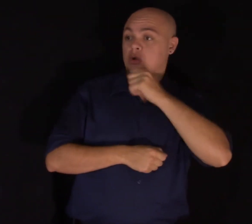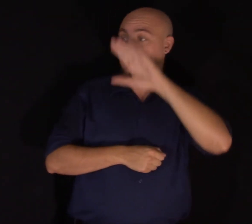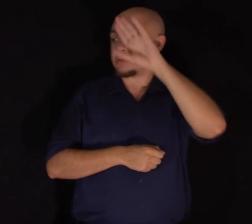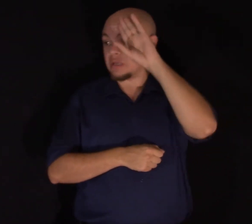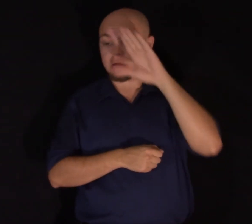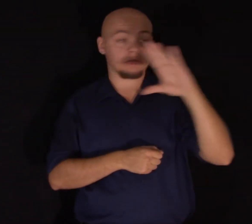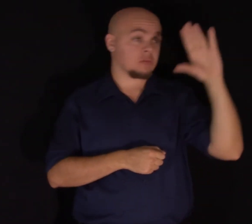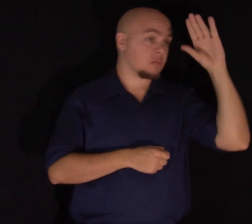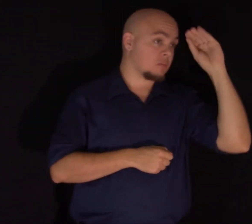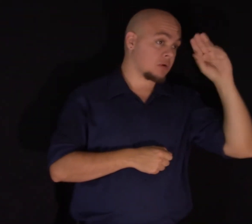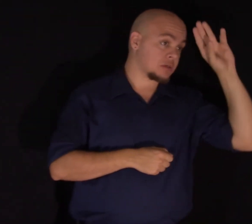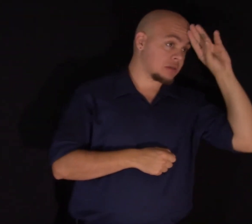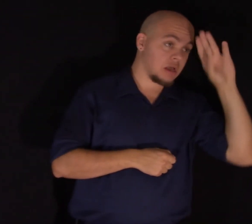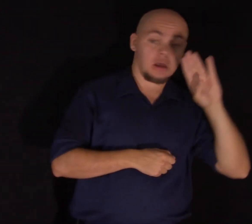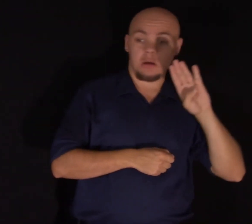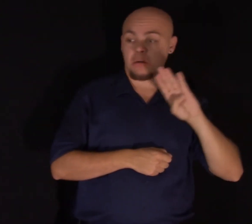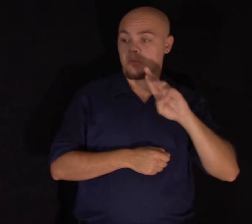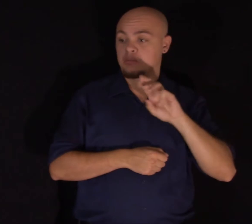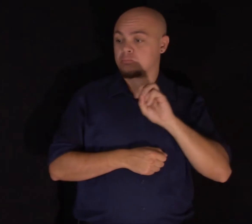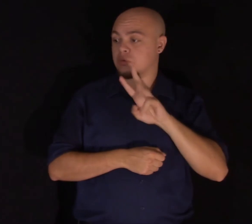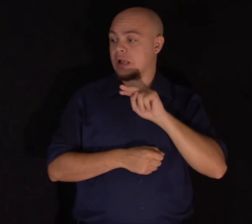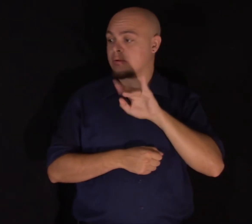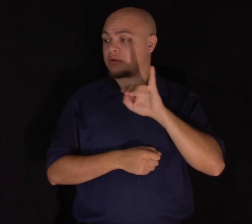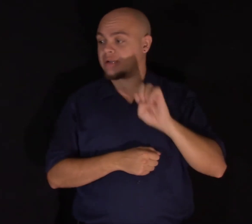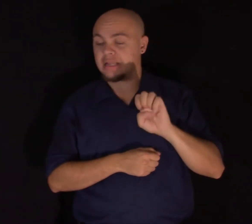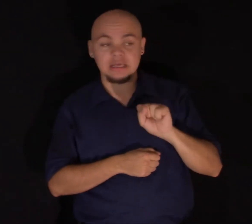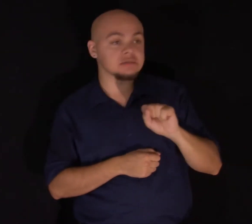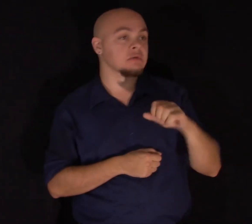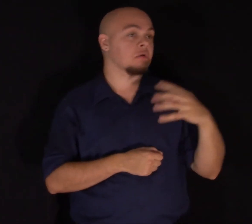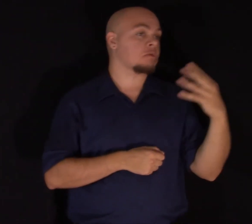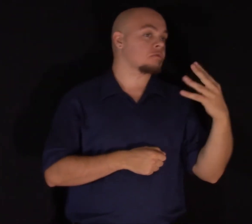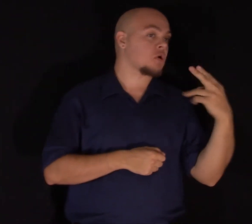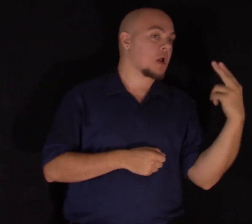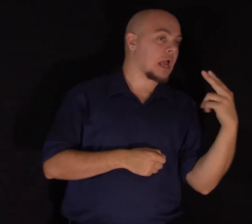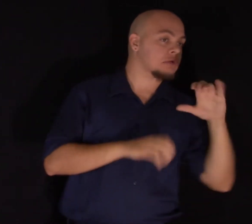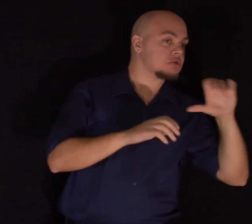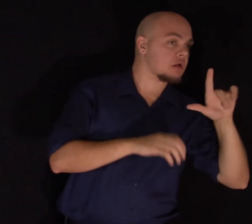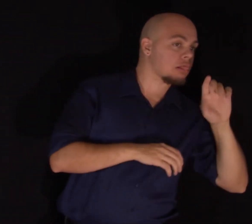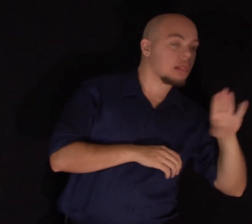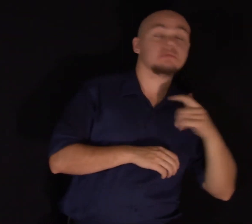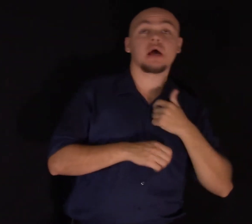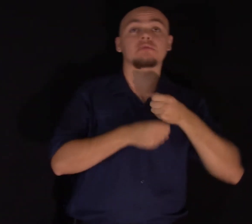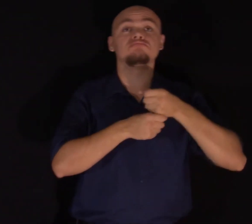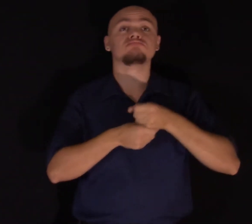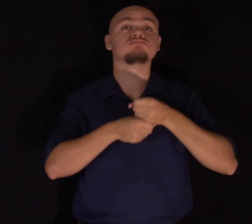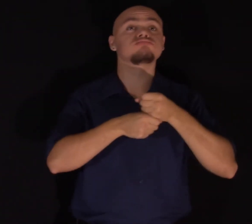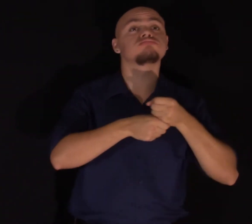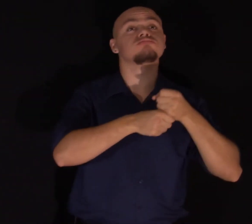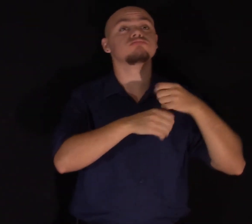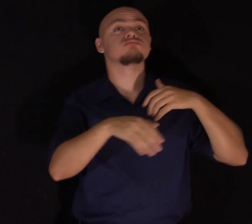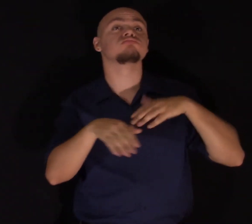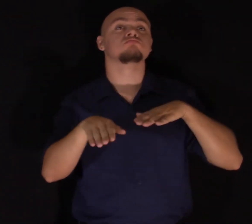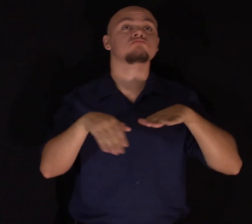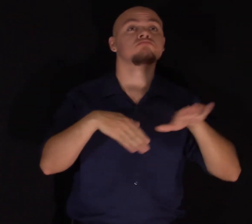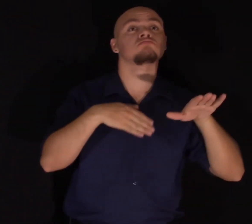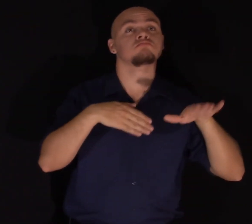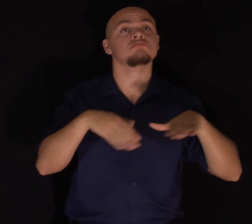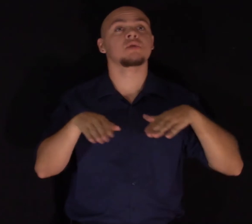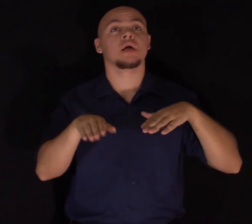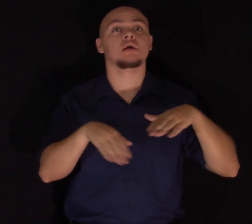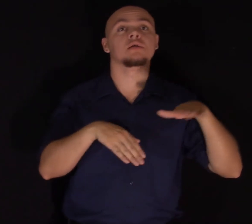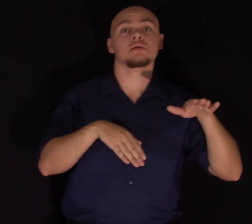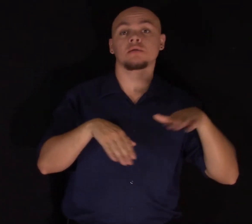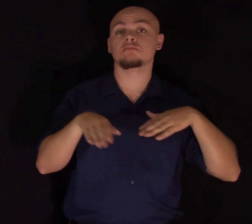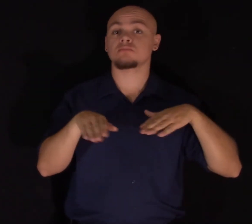Cub Scouts, and Brownies, I think 4-H Club was there and some other organizations. As I was marching down the street, somewhere